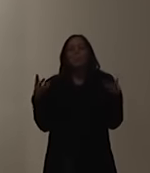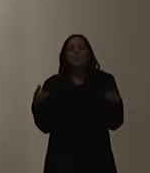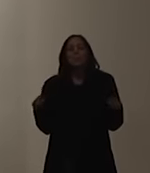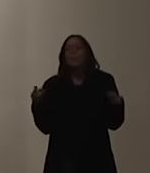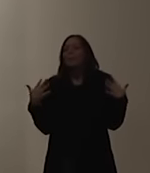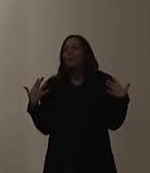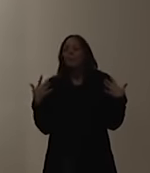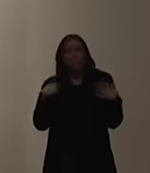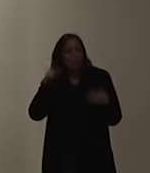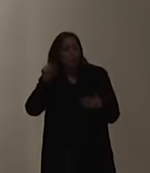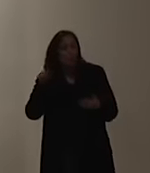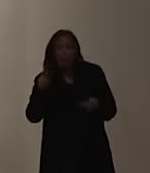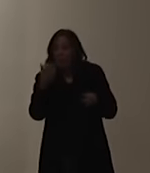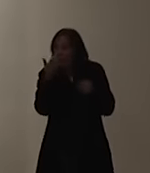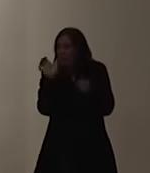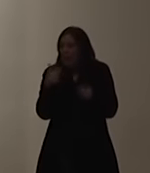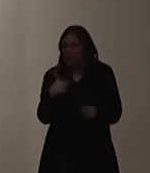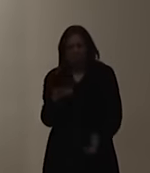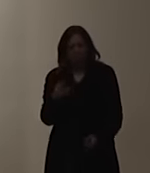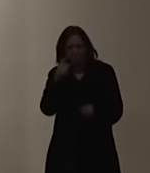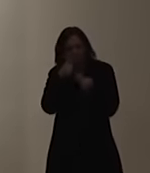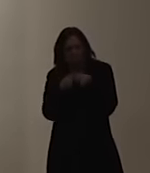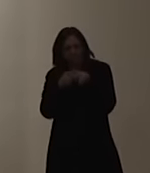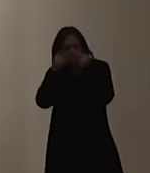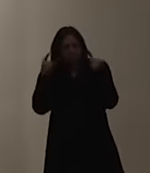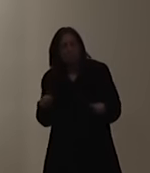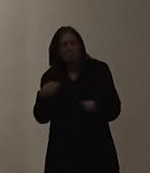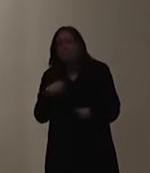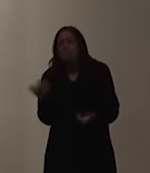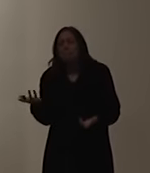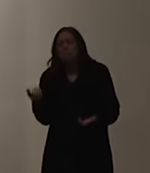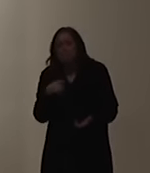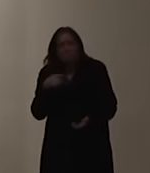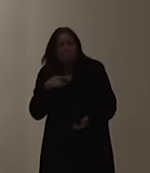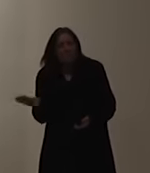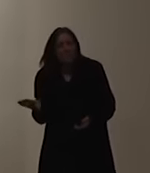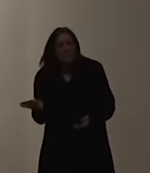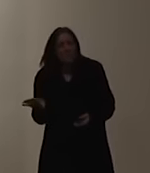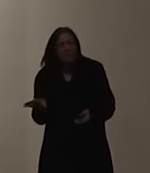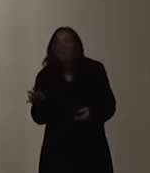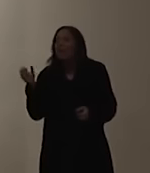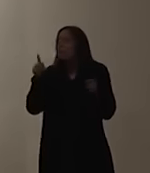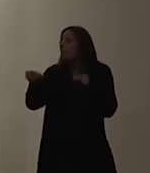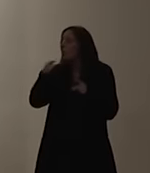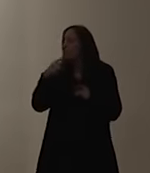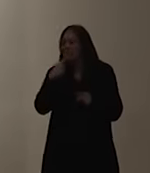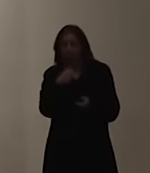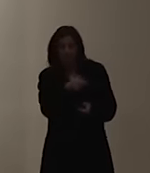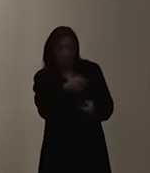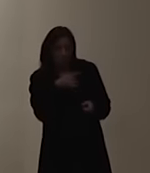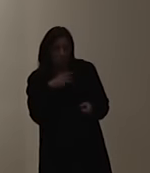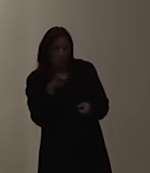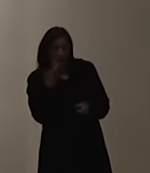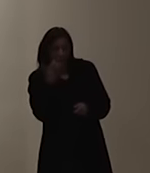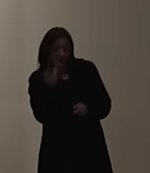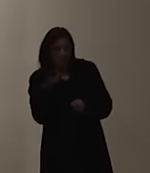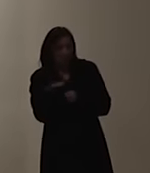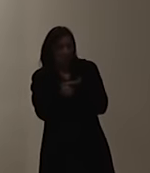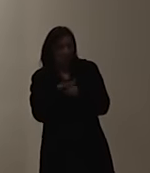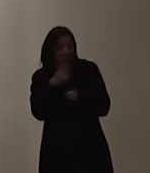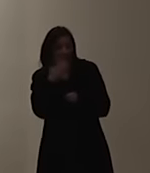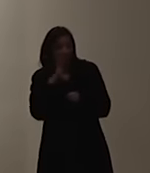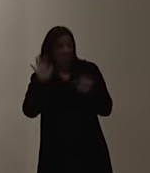heat. And people have said to me, really, so if you don't like the heat, why did you go into tropical medicine? Not for the